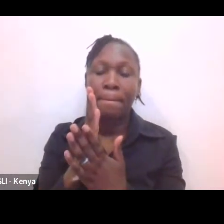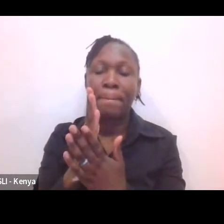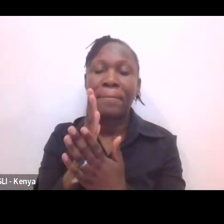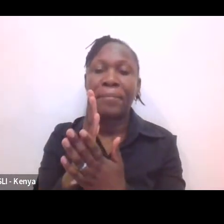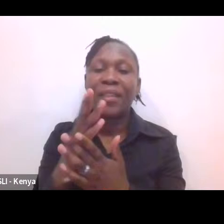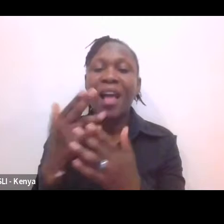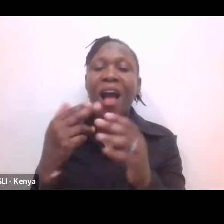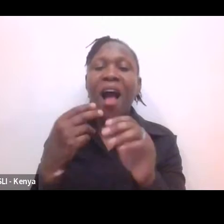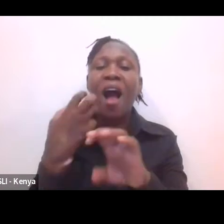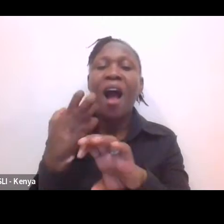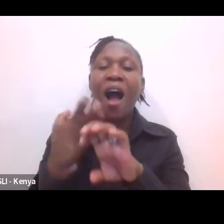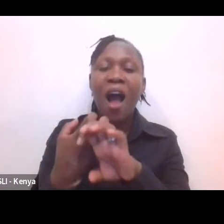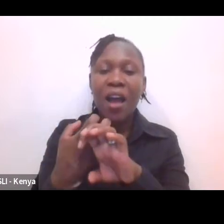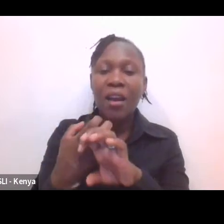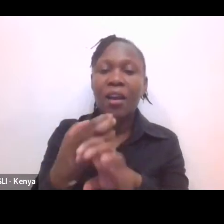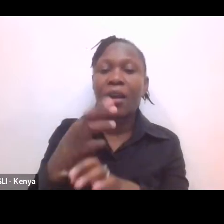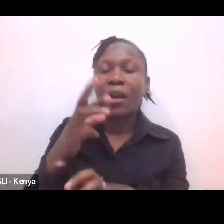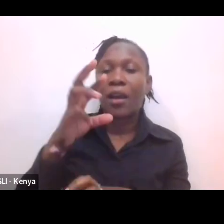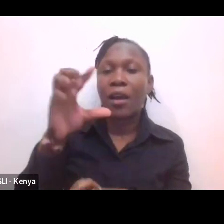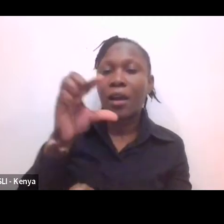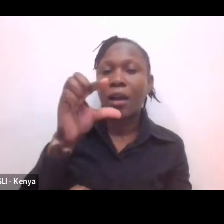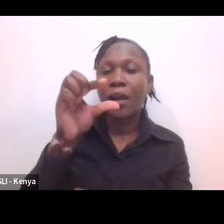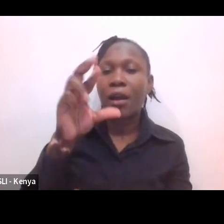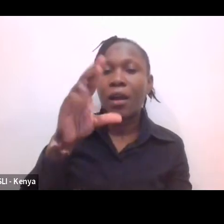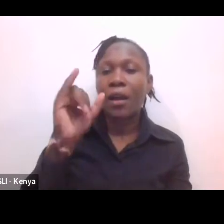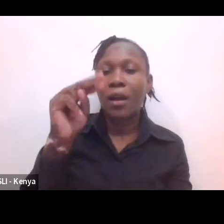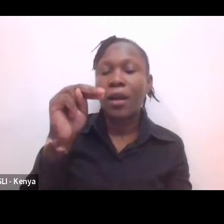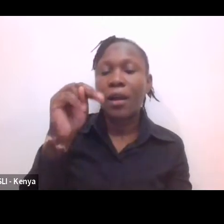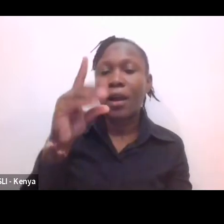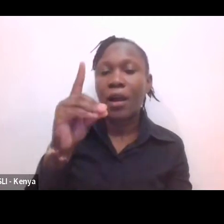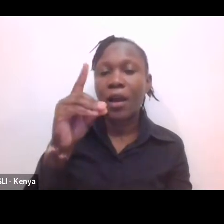development happened in safe